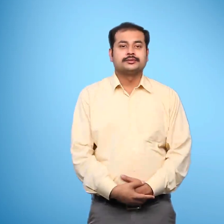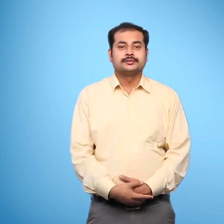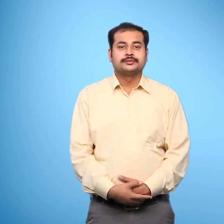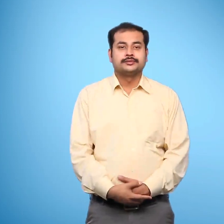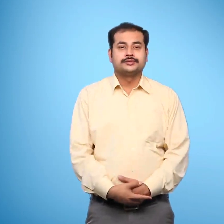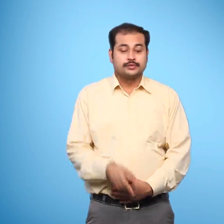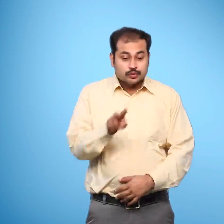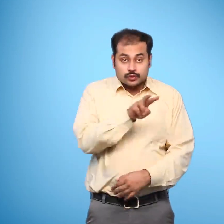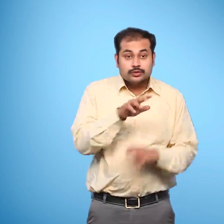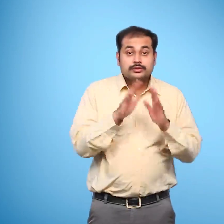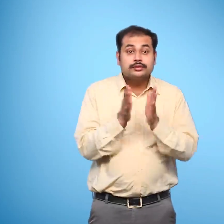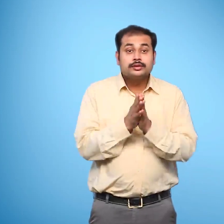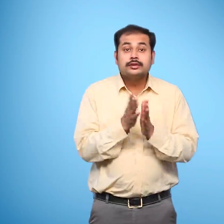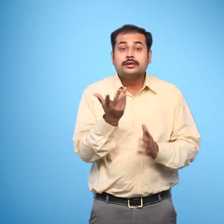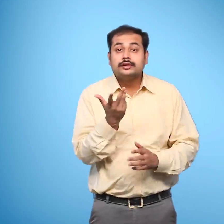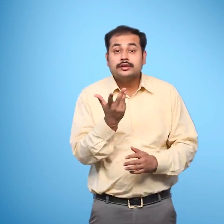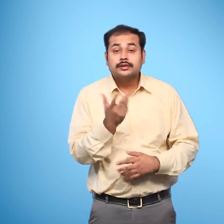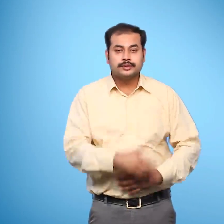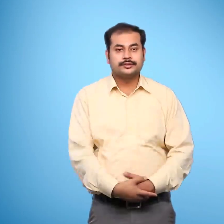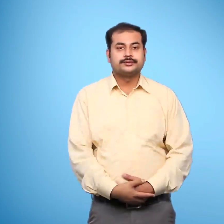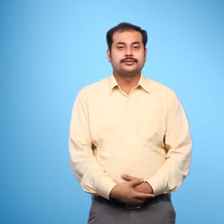The total points scored by him would be